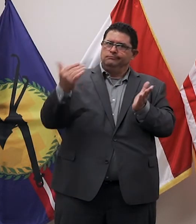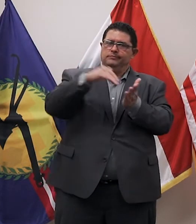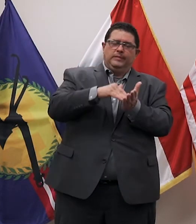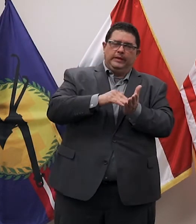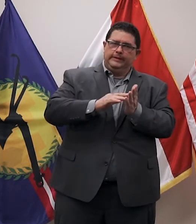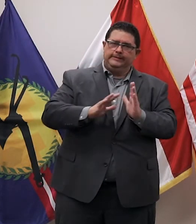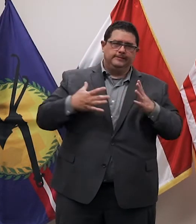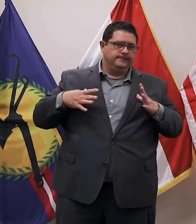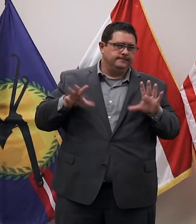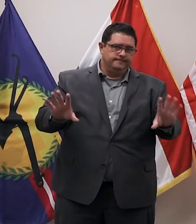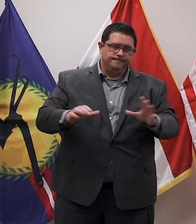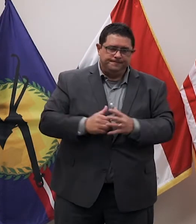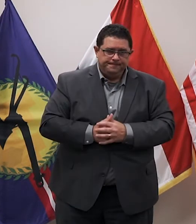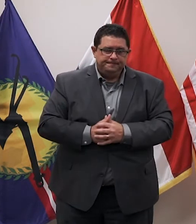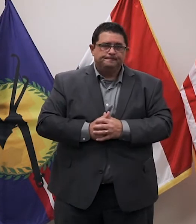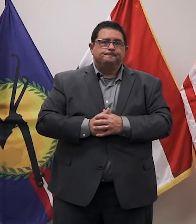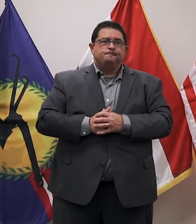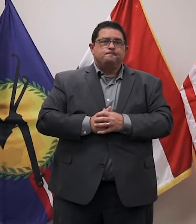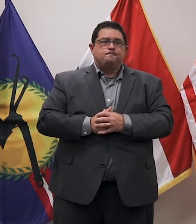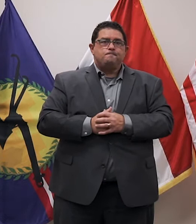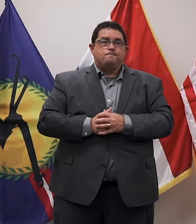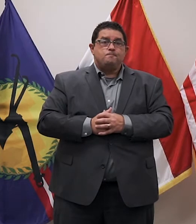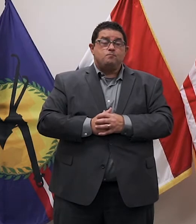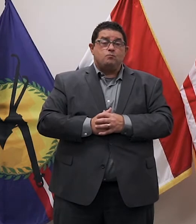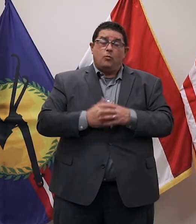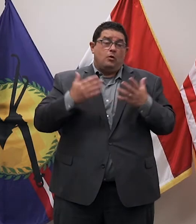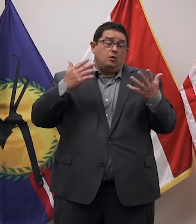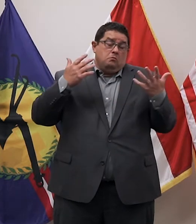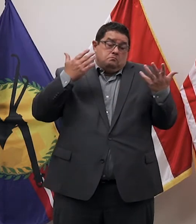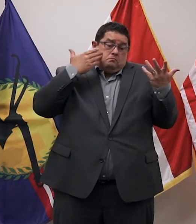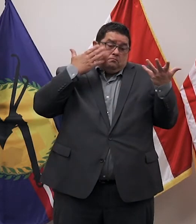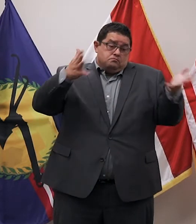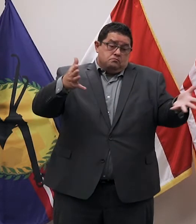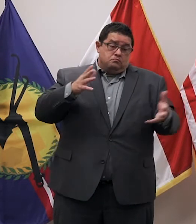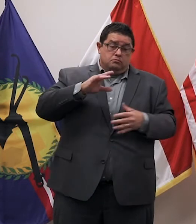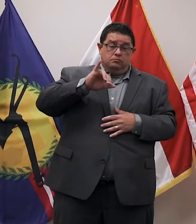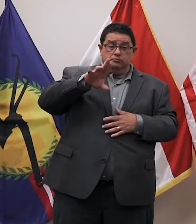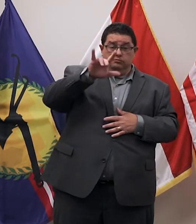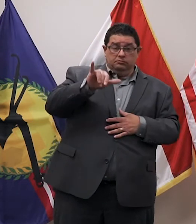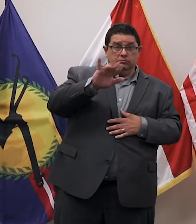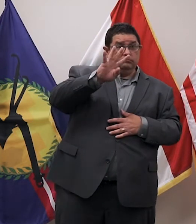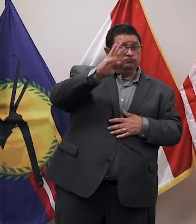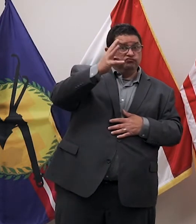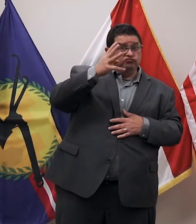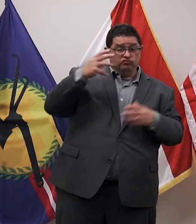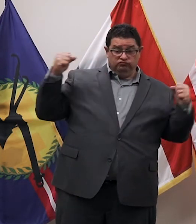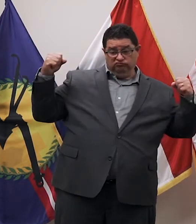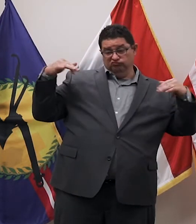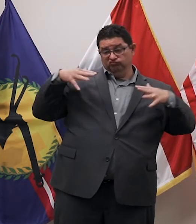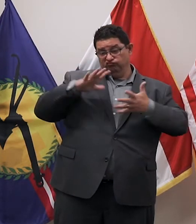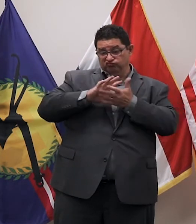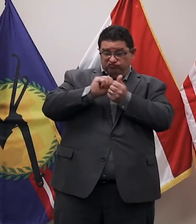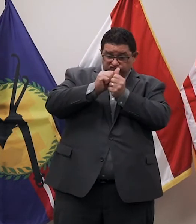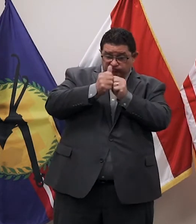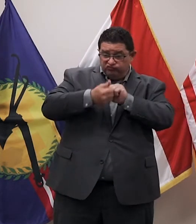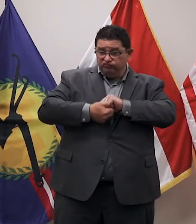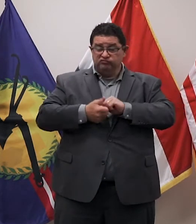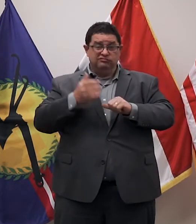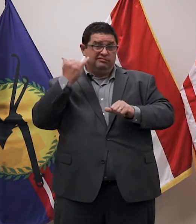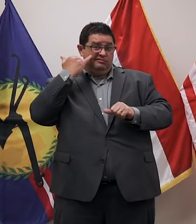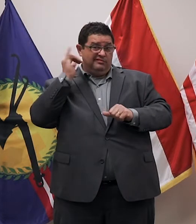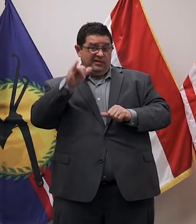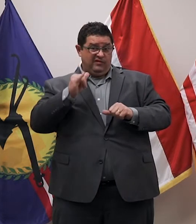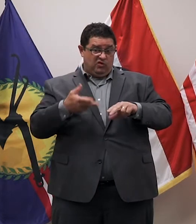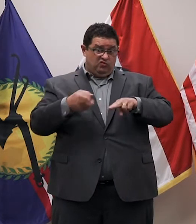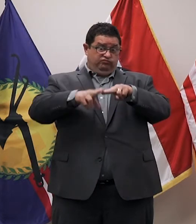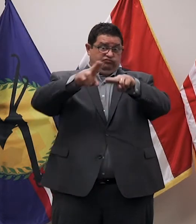again. It's unknown whether the large 4th of July gatherings added to the challenges to curb this virus. We know